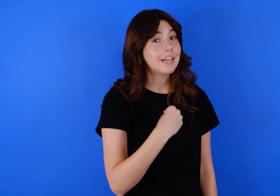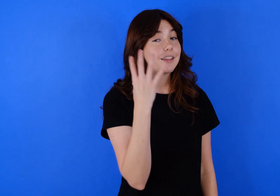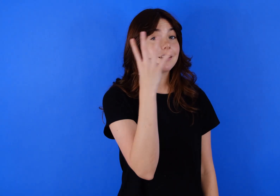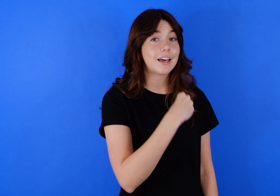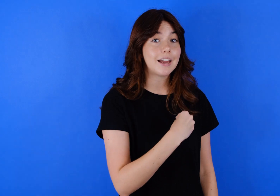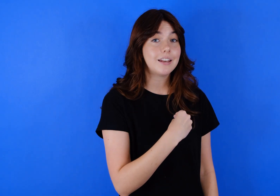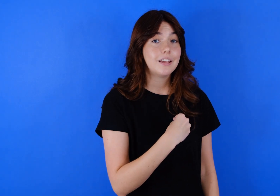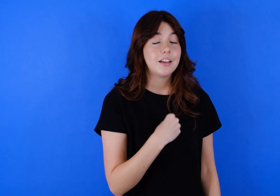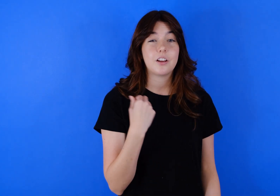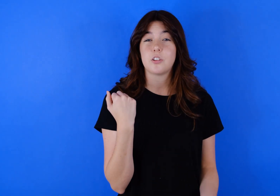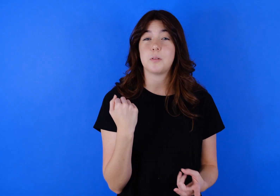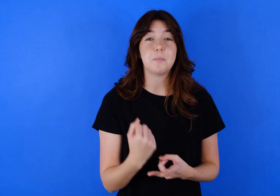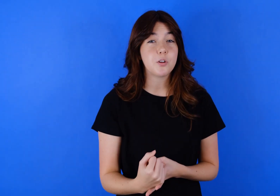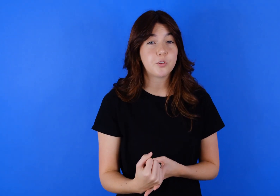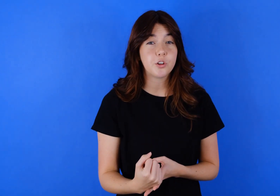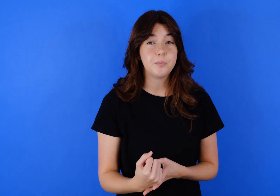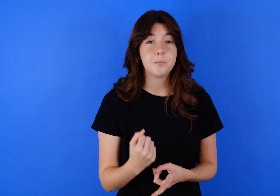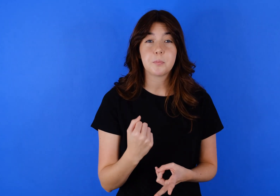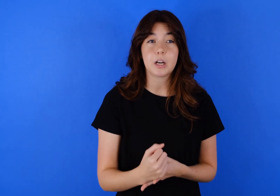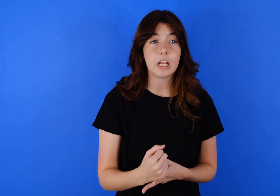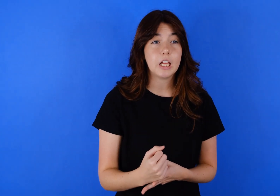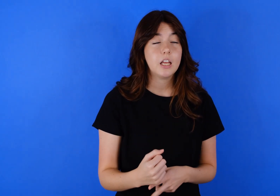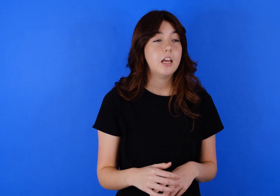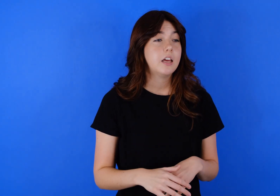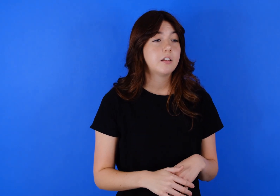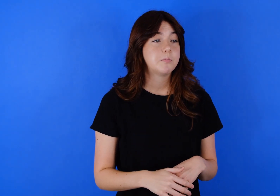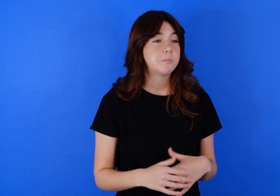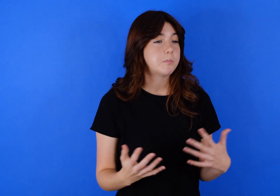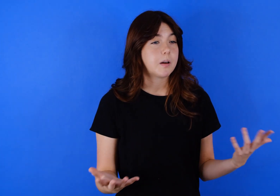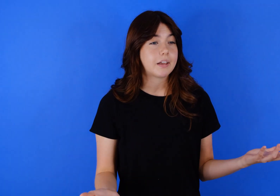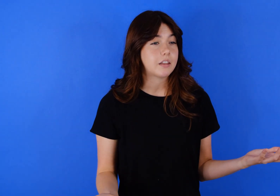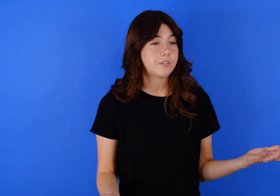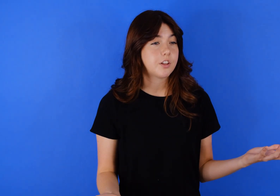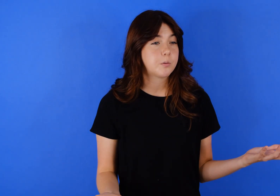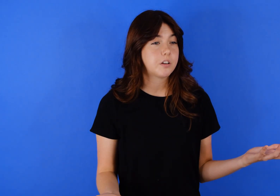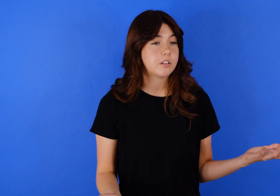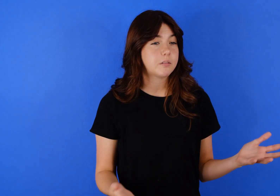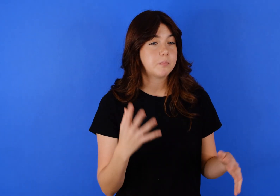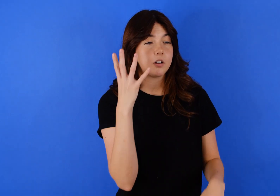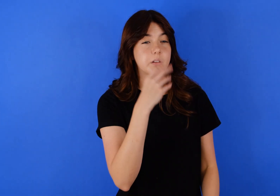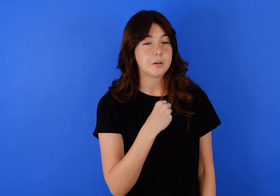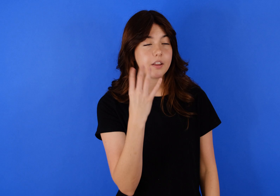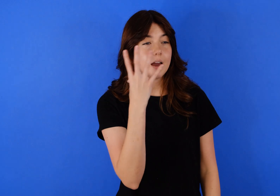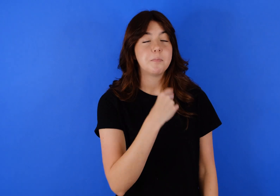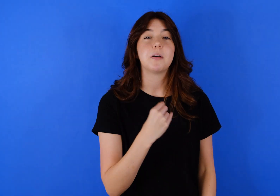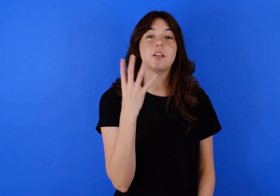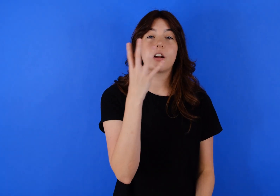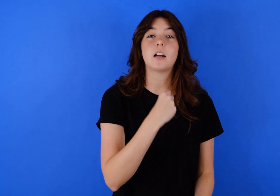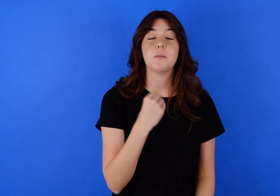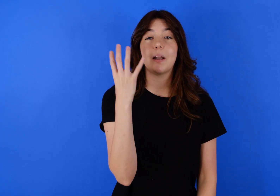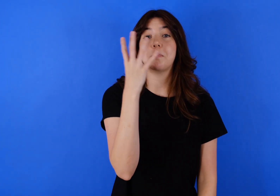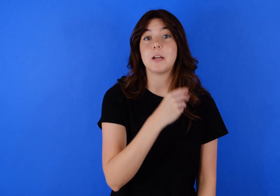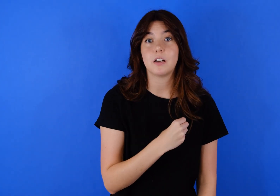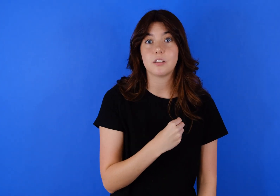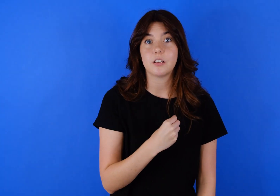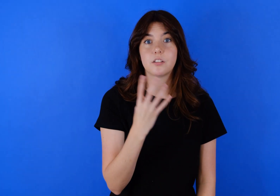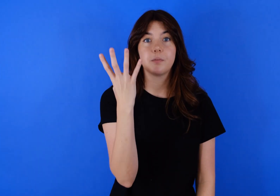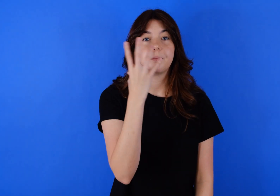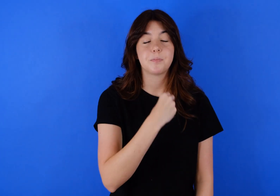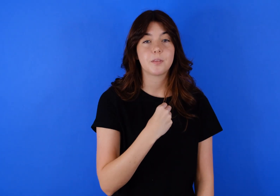this sign, can also mean beautiful, pretty. I can't think of other words that are similar to that, but it's talking about appearances. You